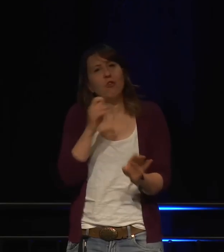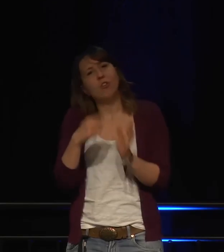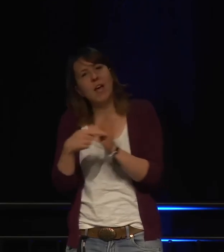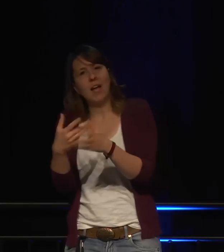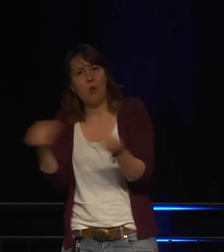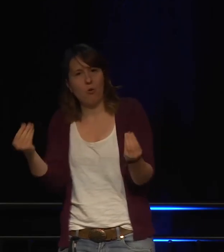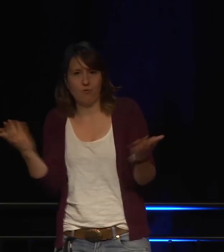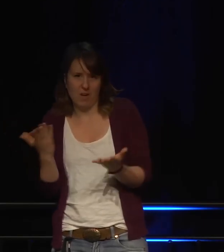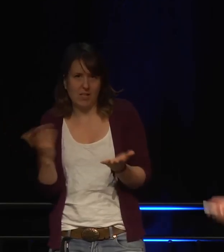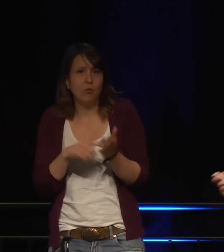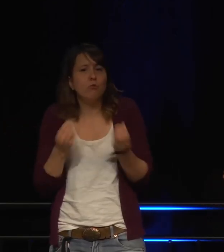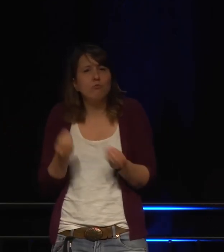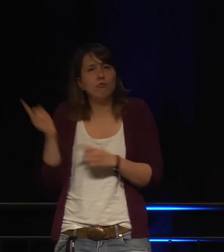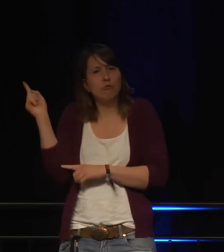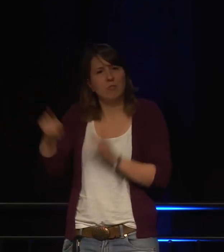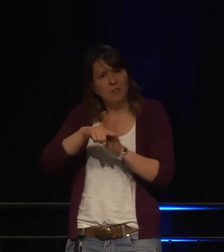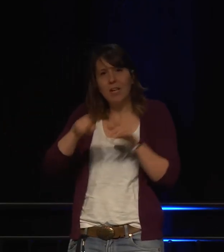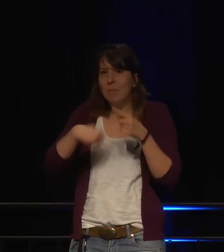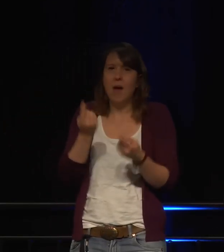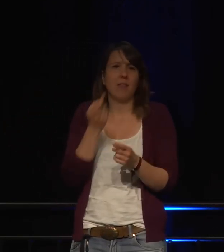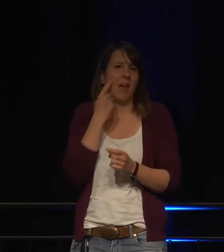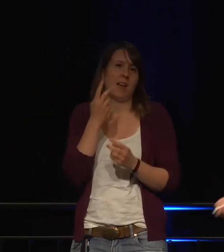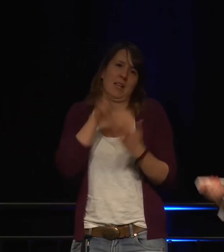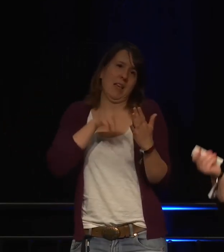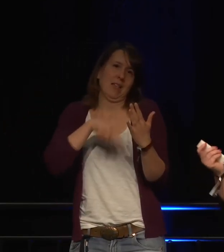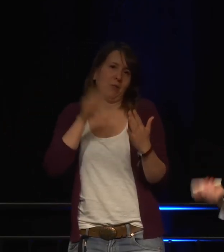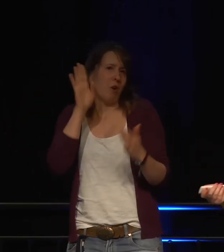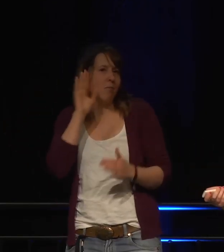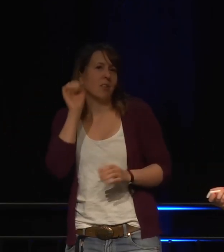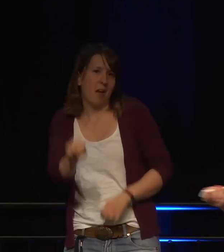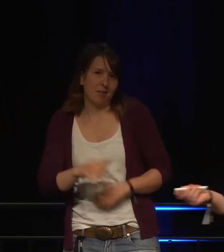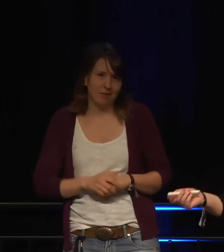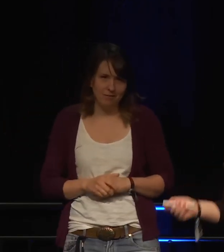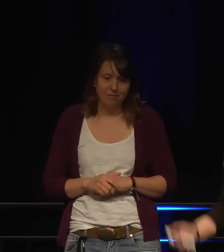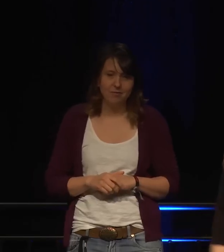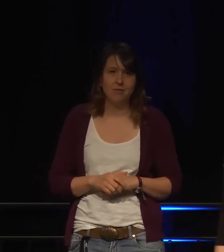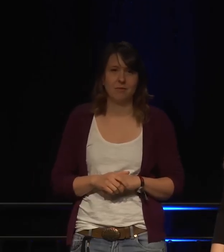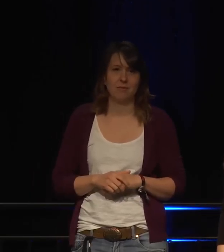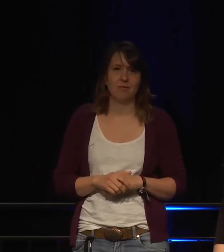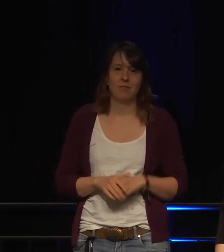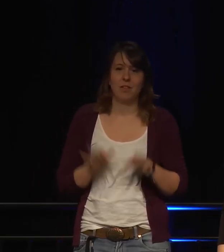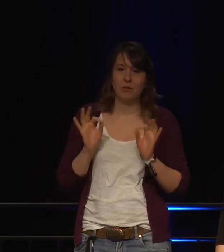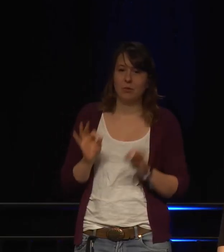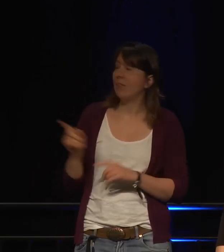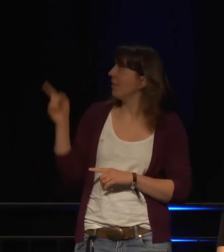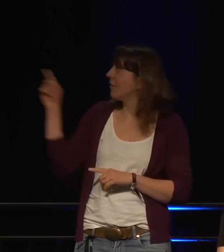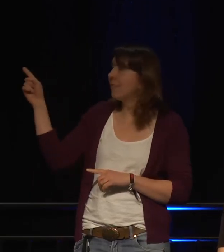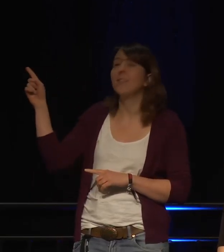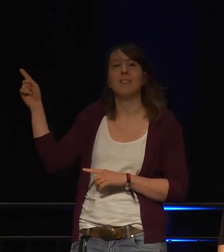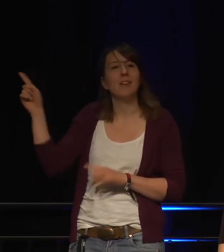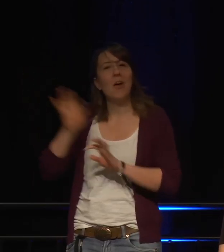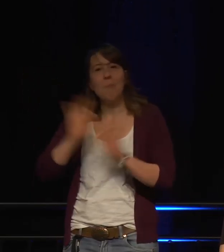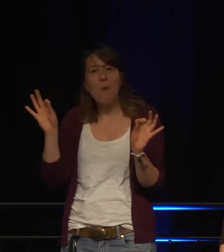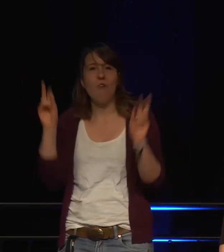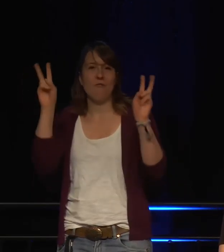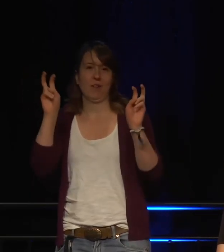hear every day. And this is perfect for the Congress motto, because